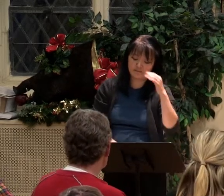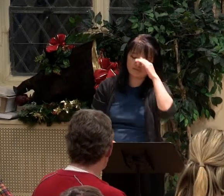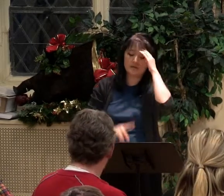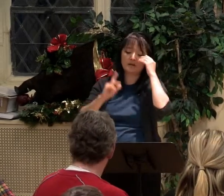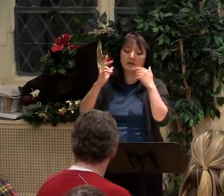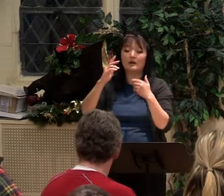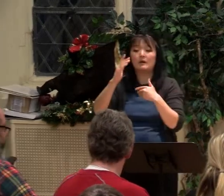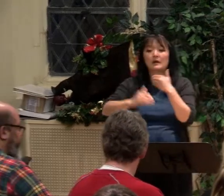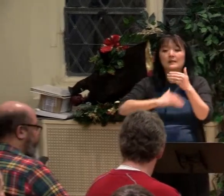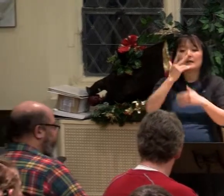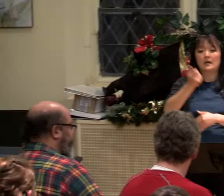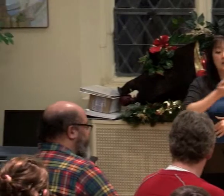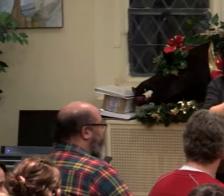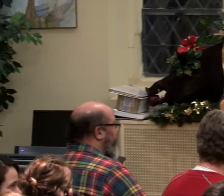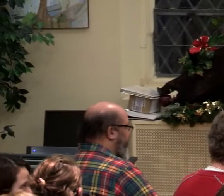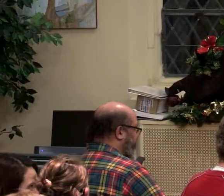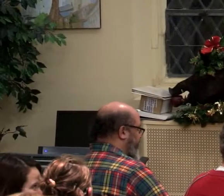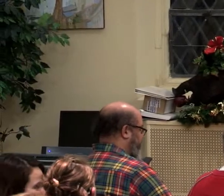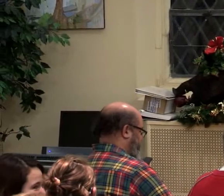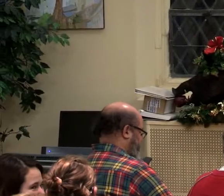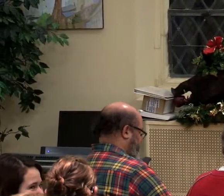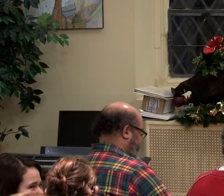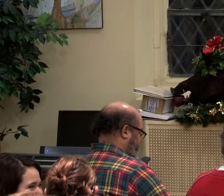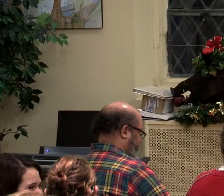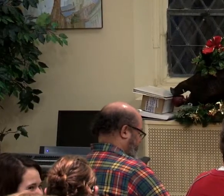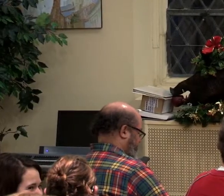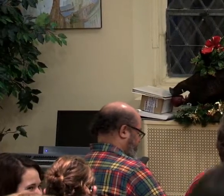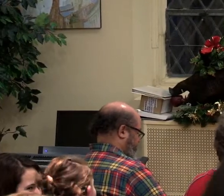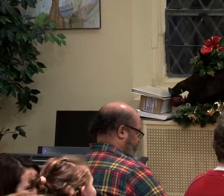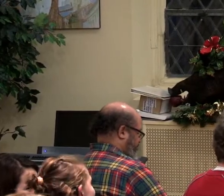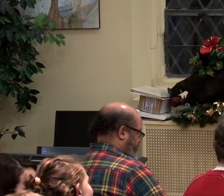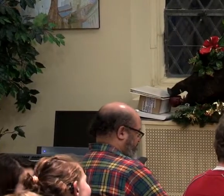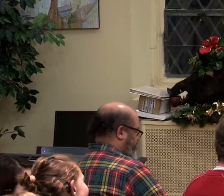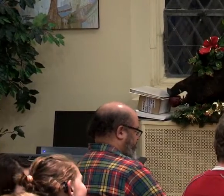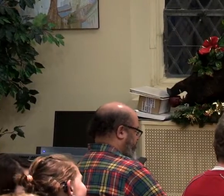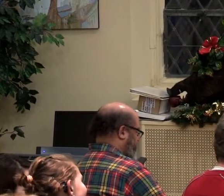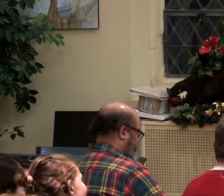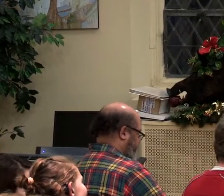Our next poet is sophomore Sarah Heitman.